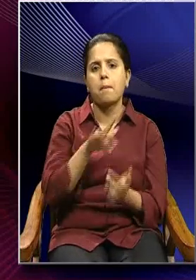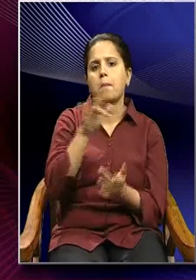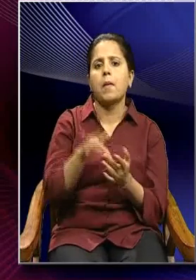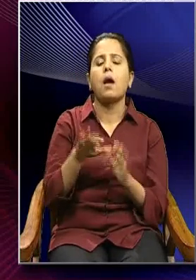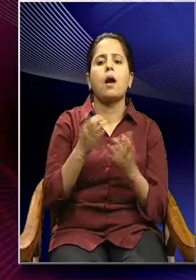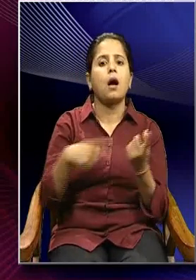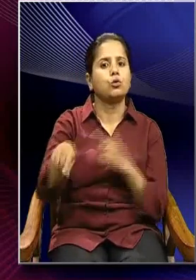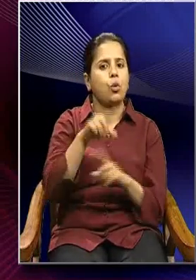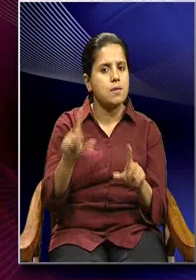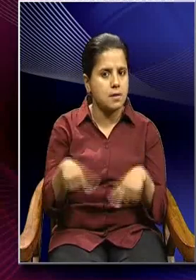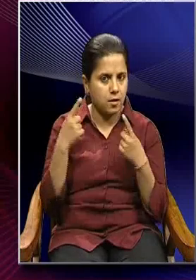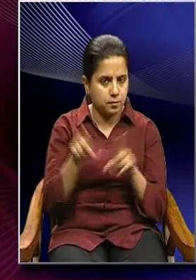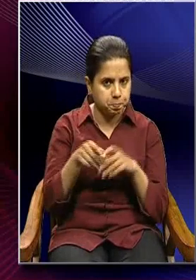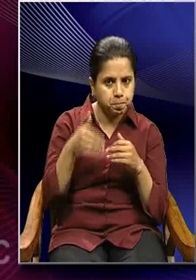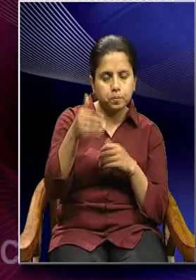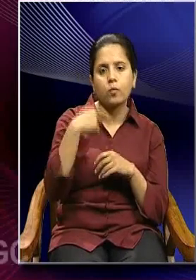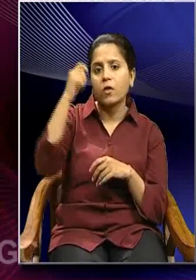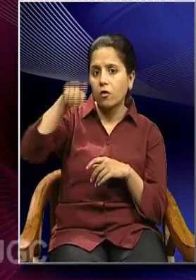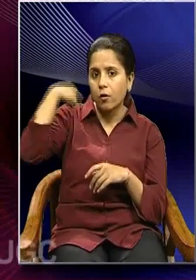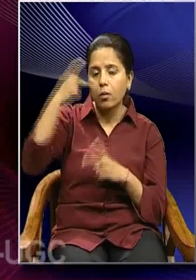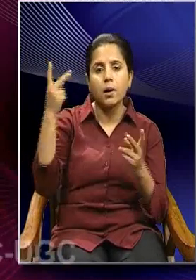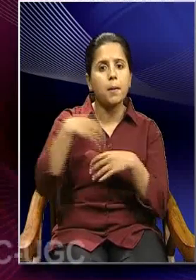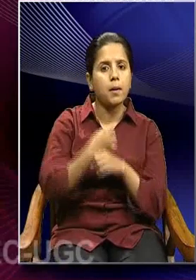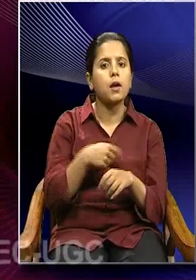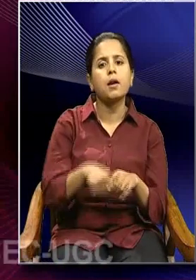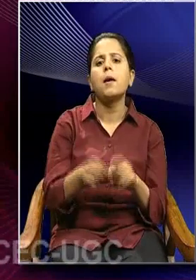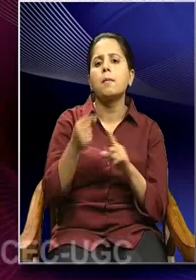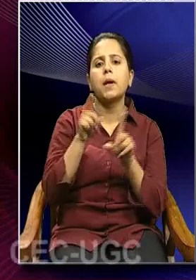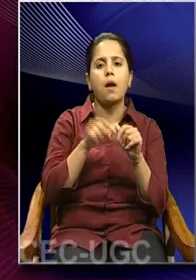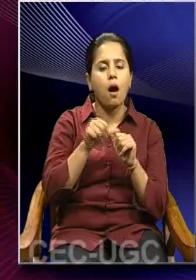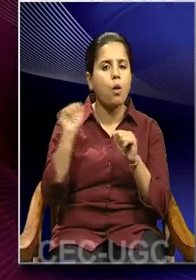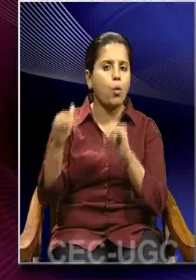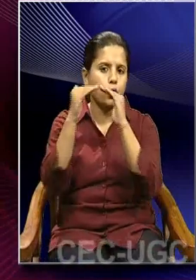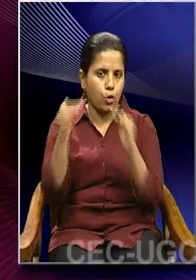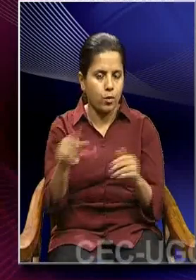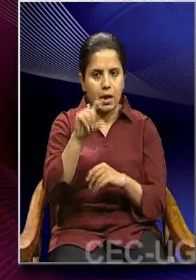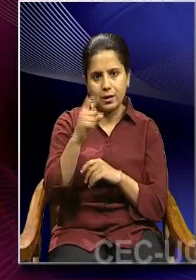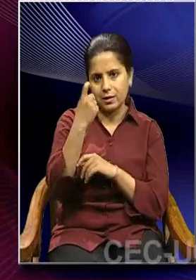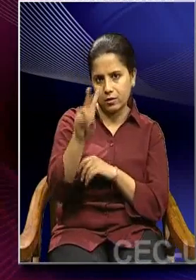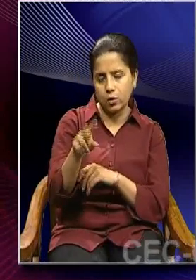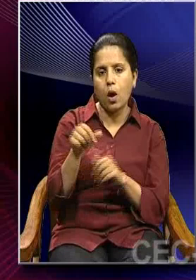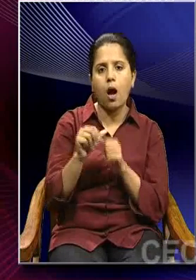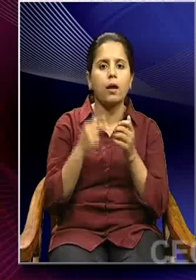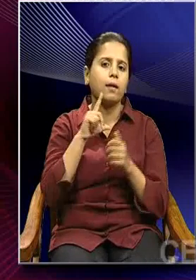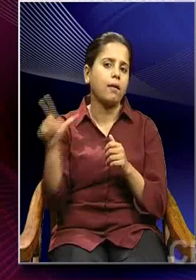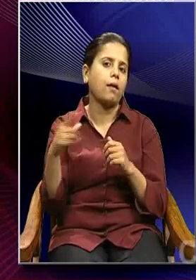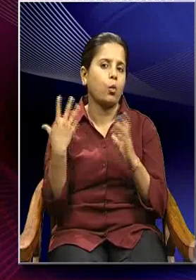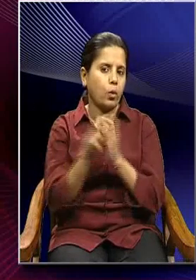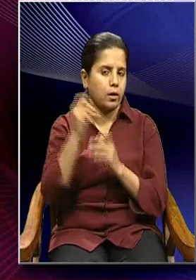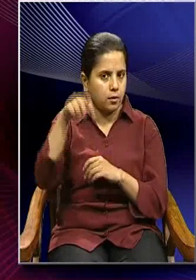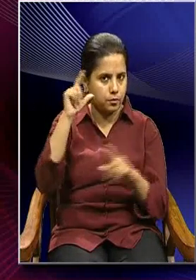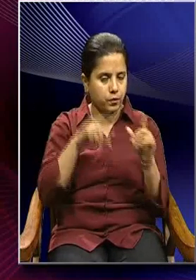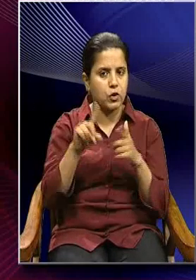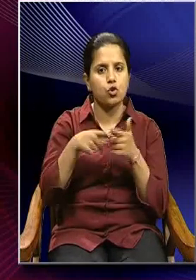well, and the kind of films which he made, Piya Ka Ghar in 1972, with Anil Dhawan and Jaya